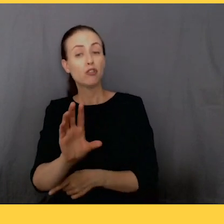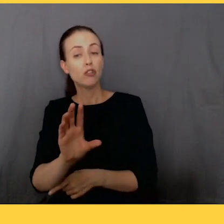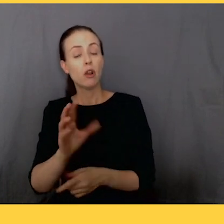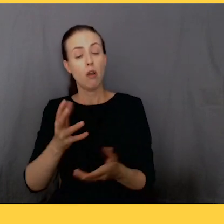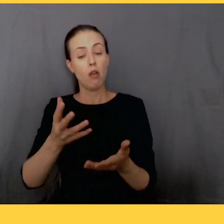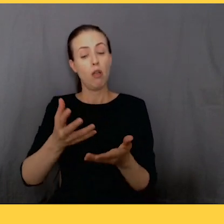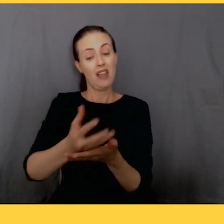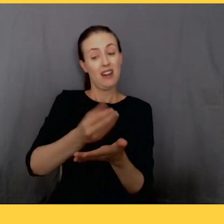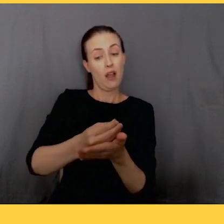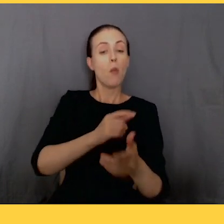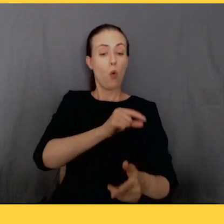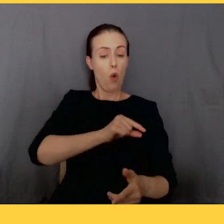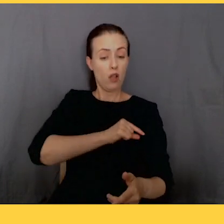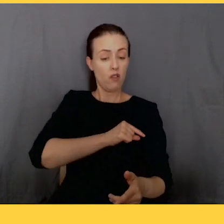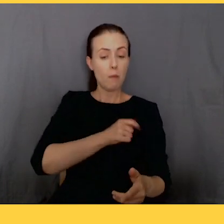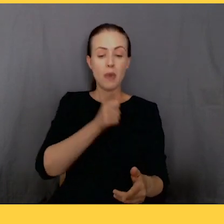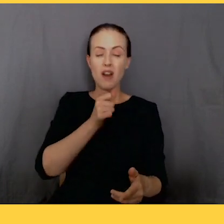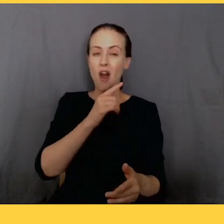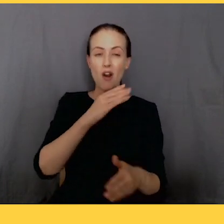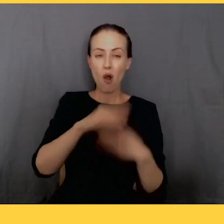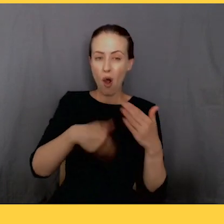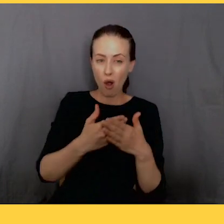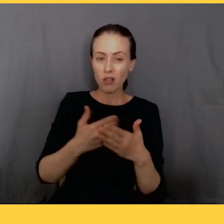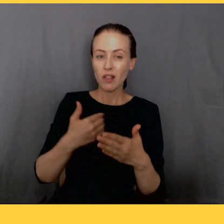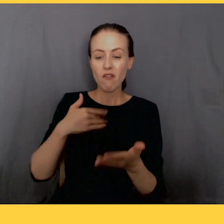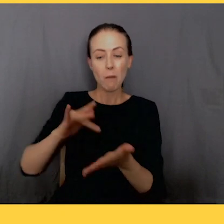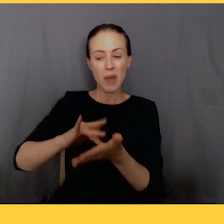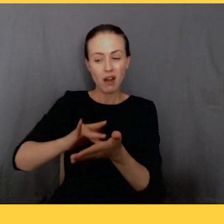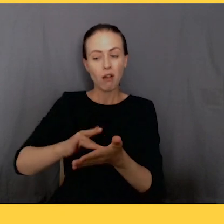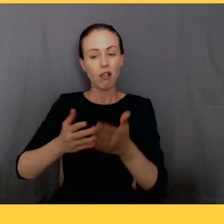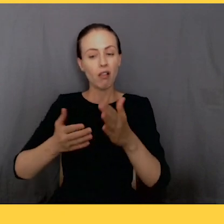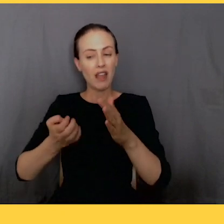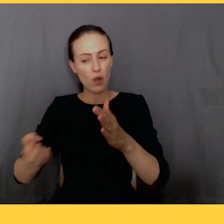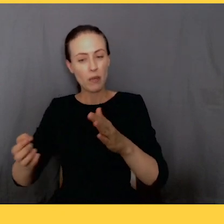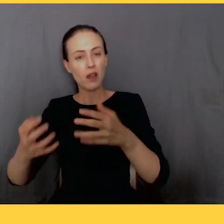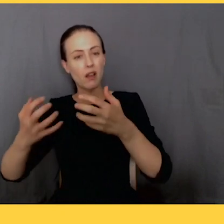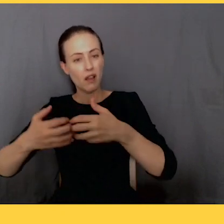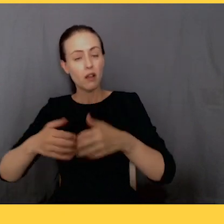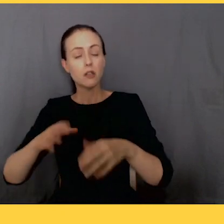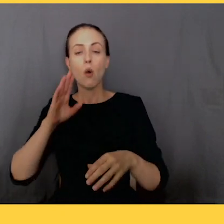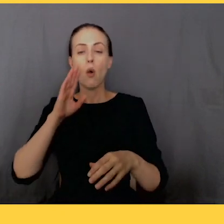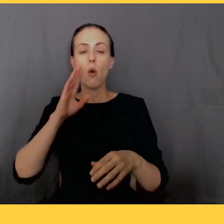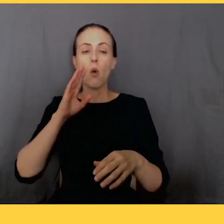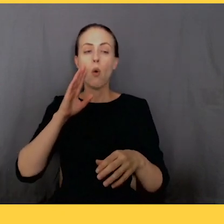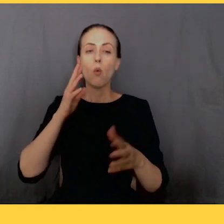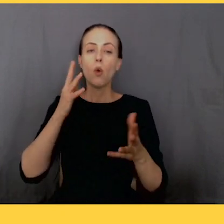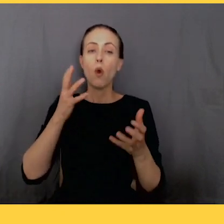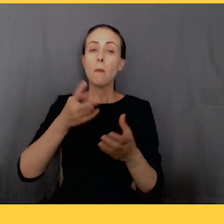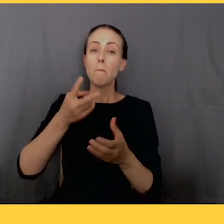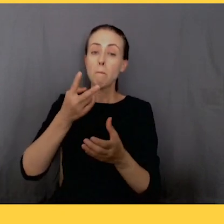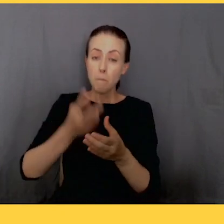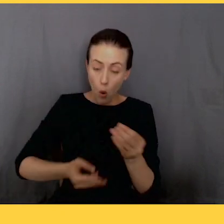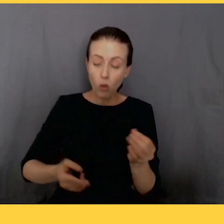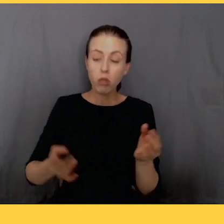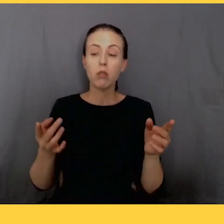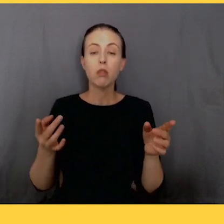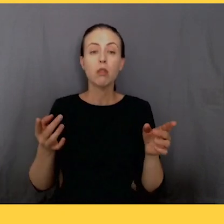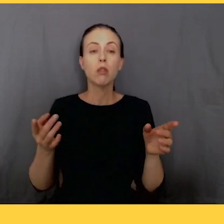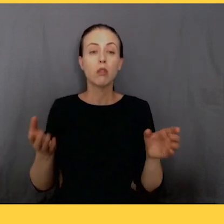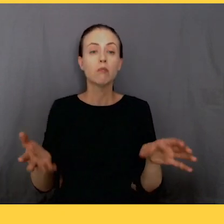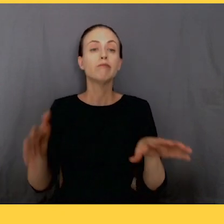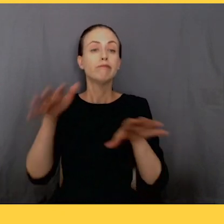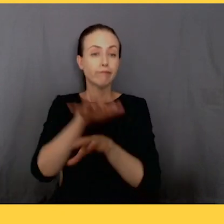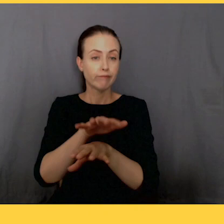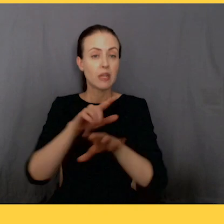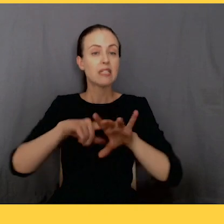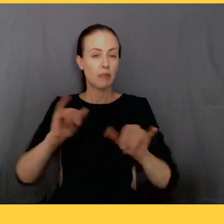customers, but not all of them are critical care. So we're going to be looking for both customers who are both critical care and low income at the